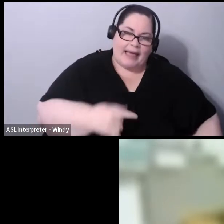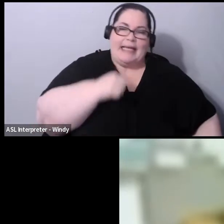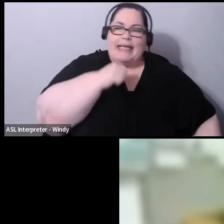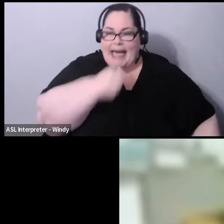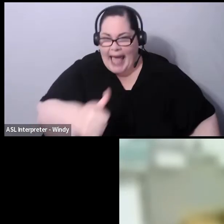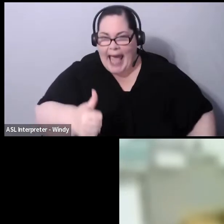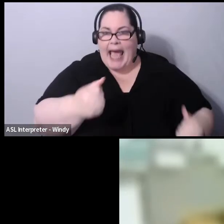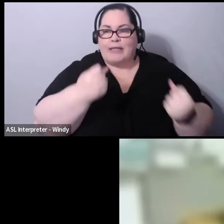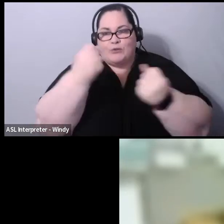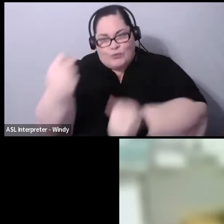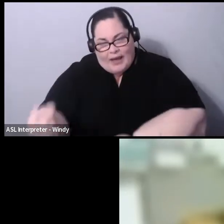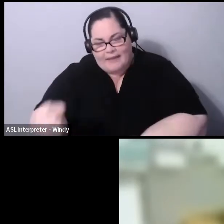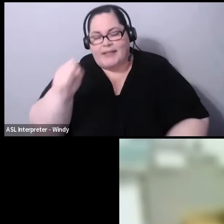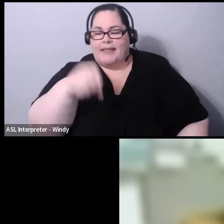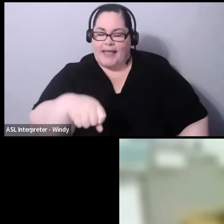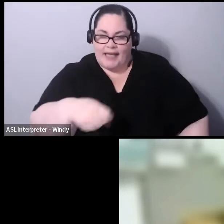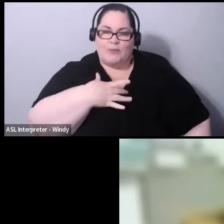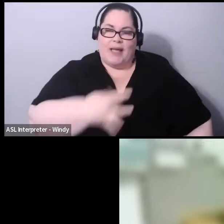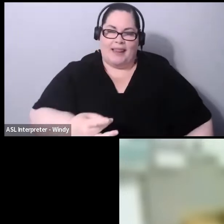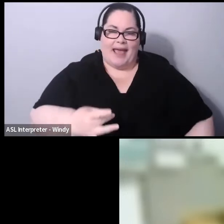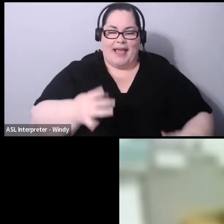pajamas.